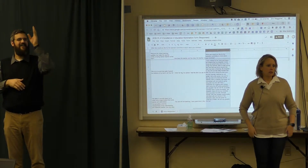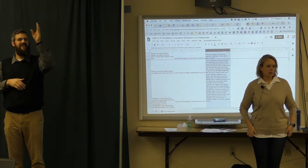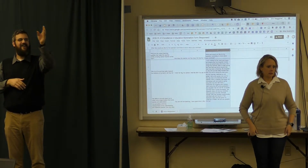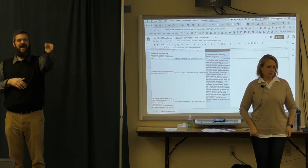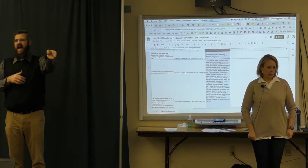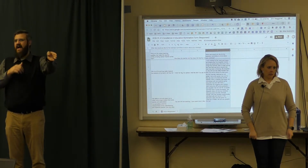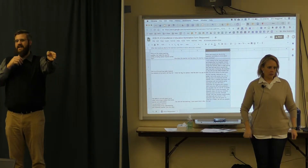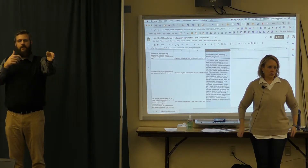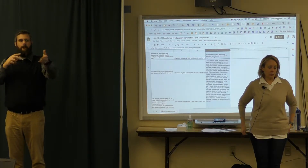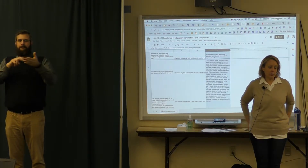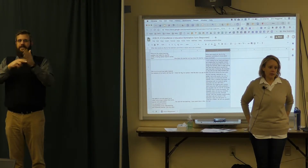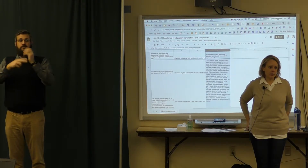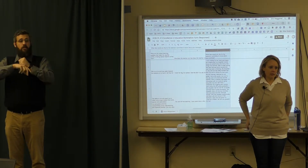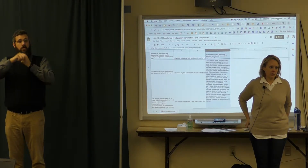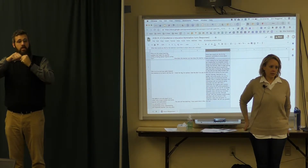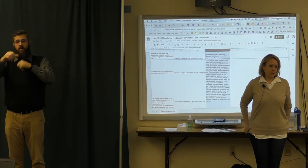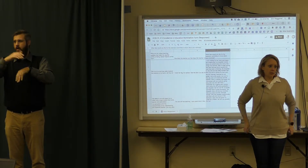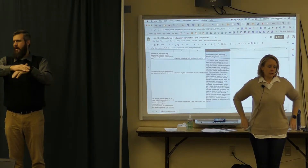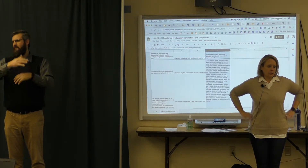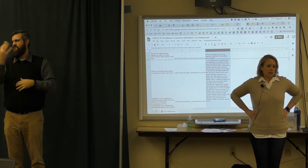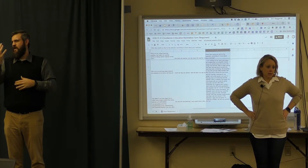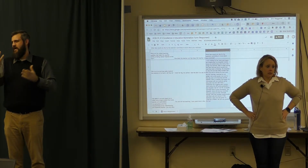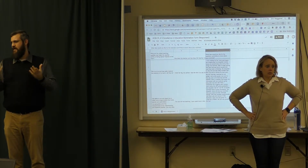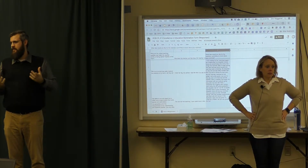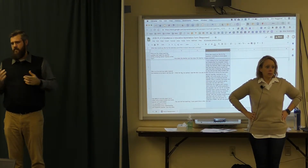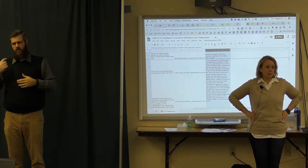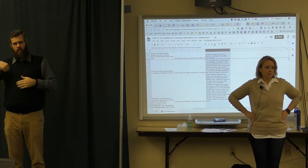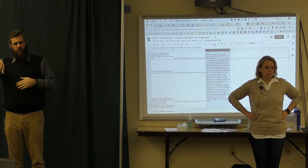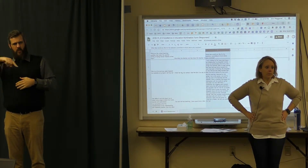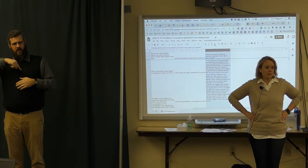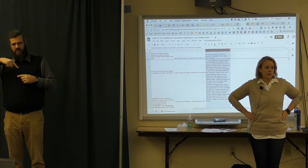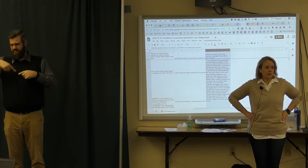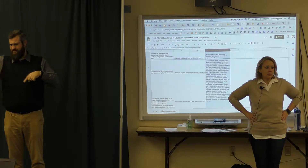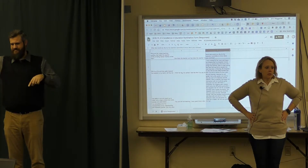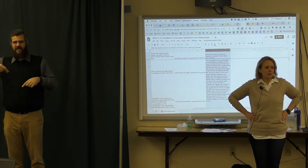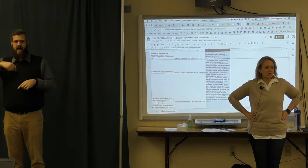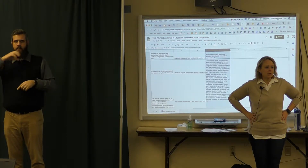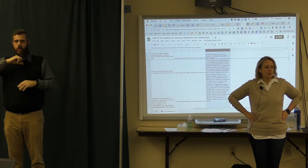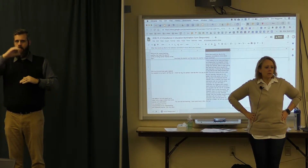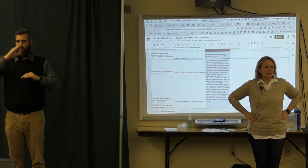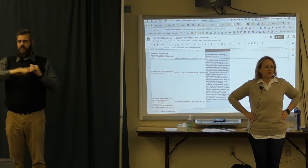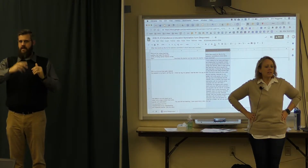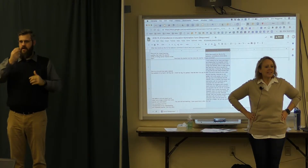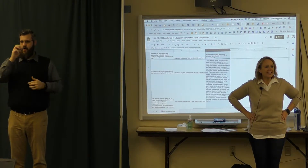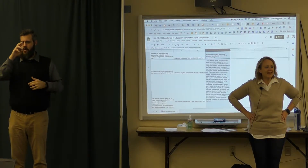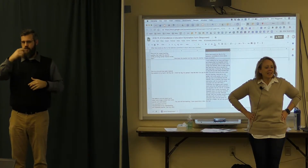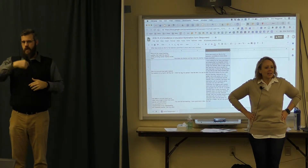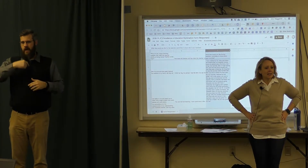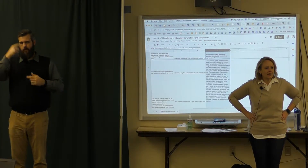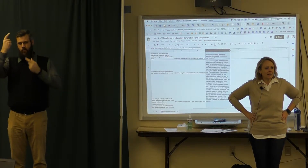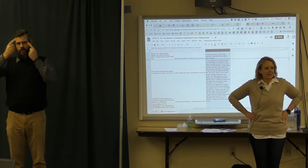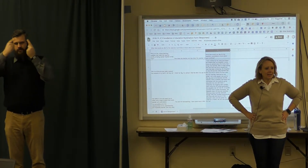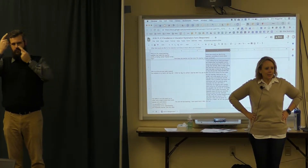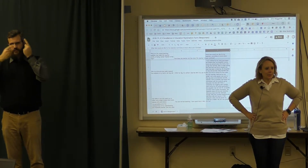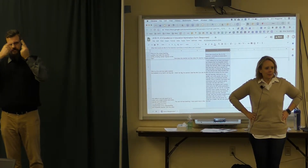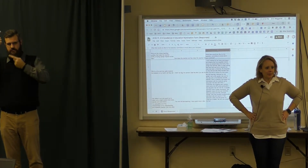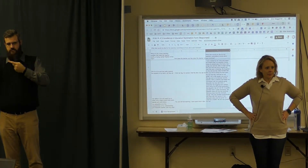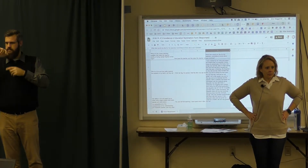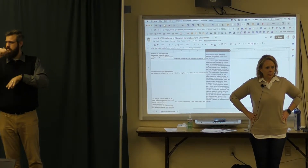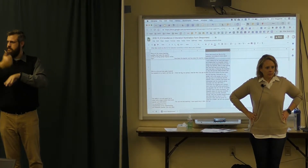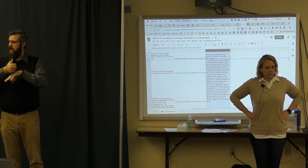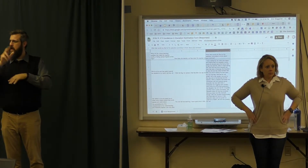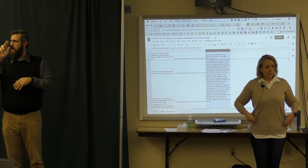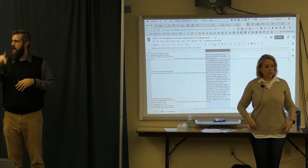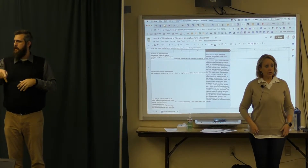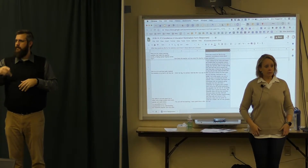you the last second on a Friday, but Oh, no, you're we fine. were back there wondering, I'm a lot older than her though too, so I'm probably wondering more. Setting up like